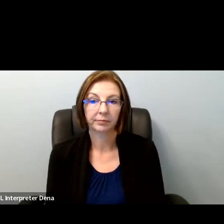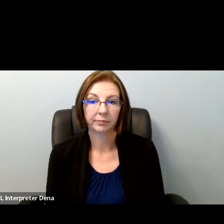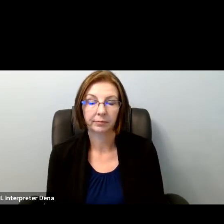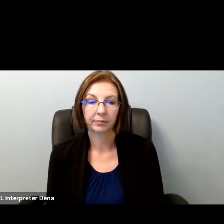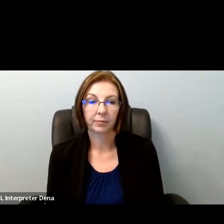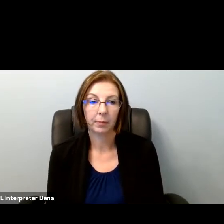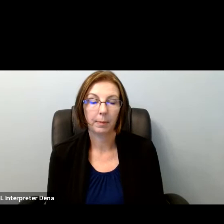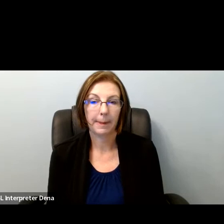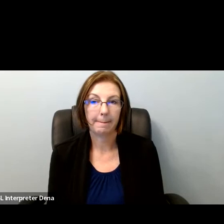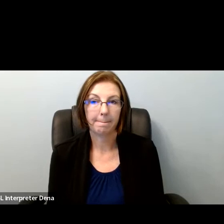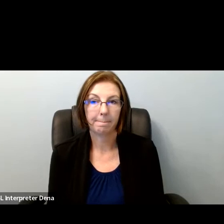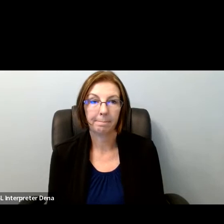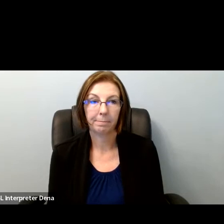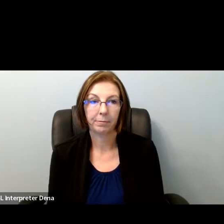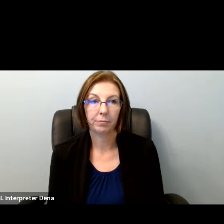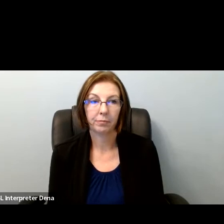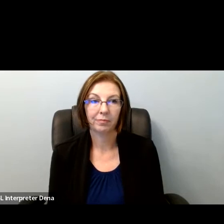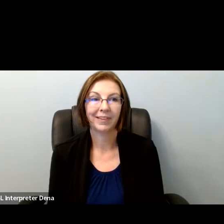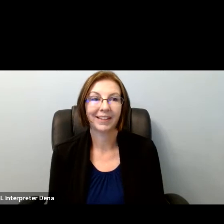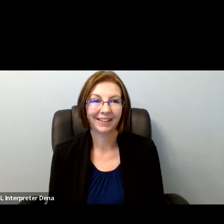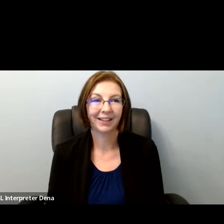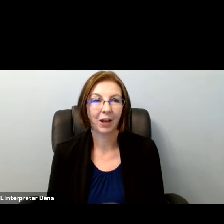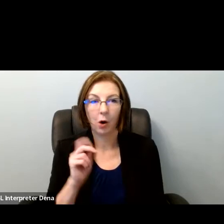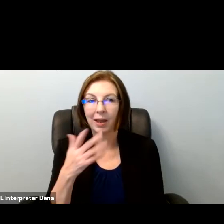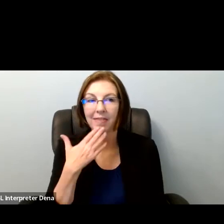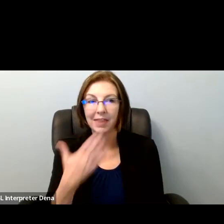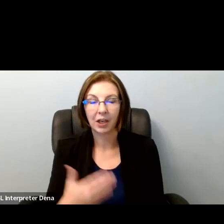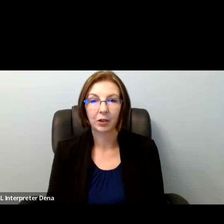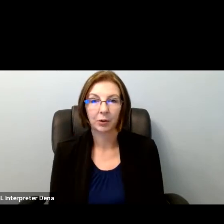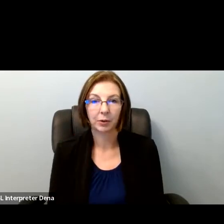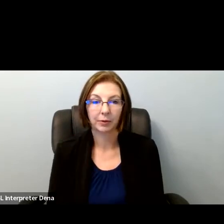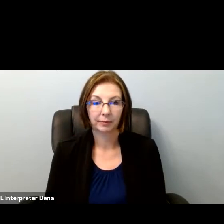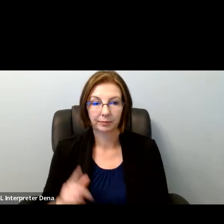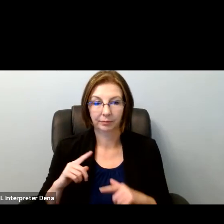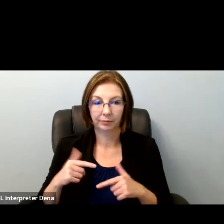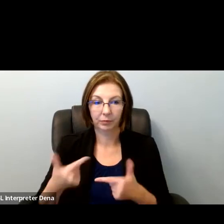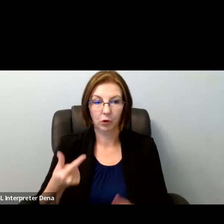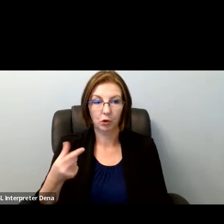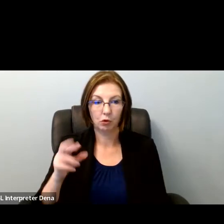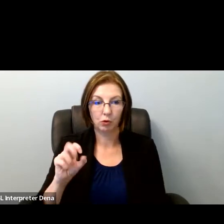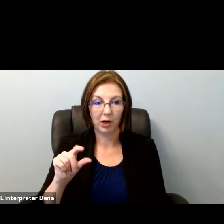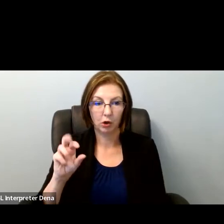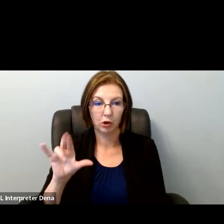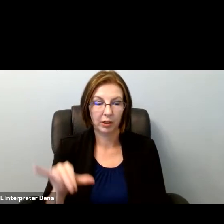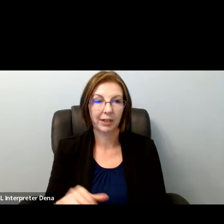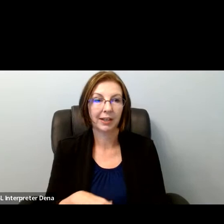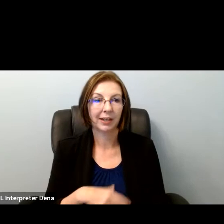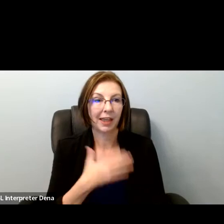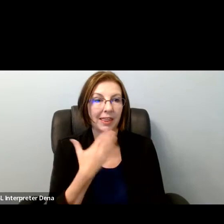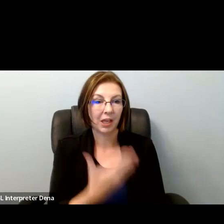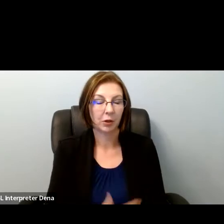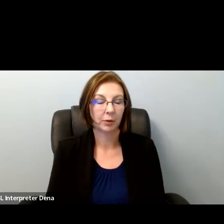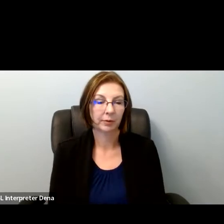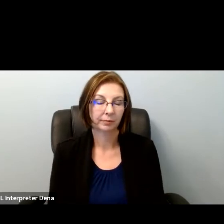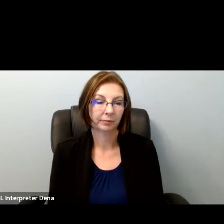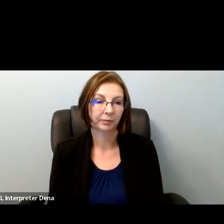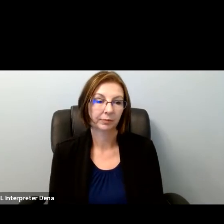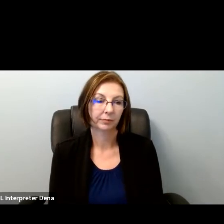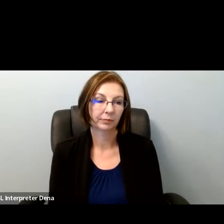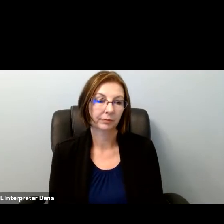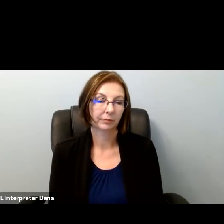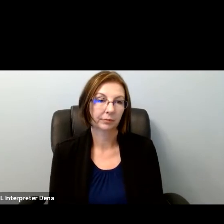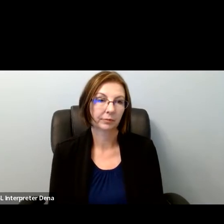Thank you very much. I don't think so. So thank you, sir. I go back to you, Mr. Gregg. No, thank you, sir. I appreciate your report and your report of